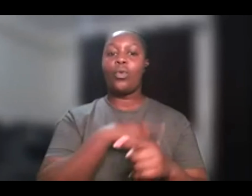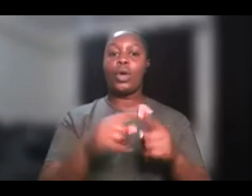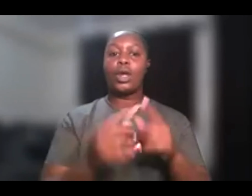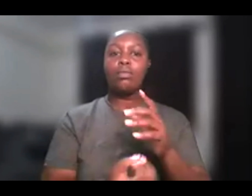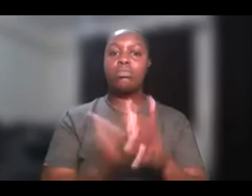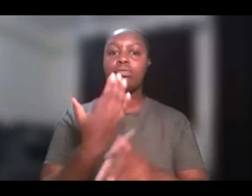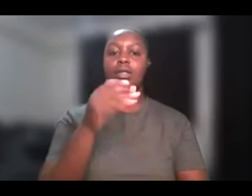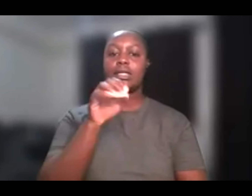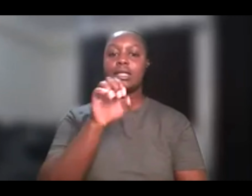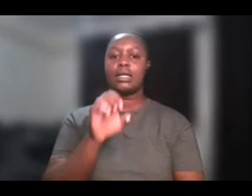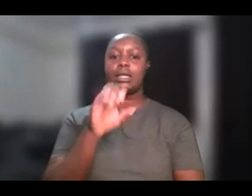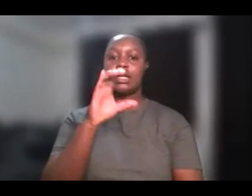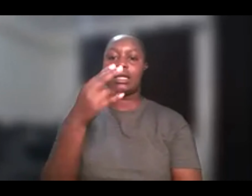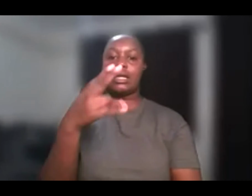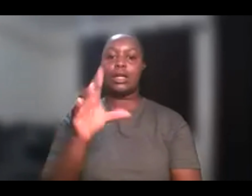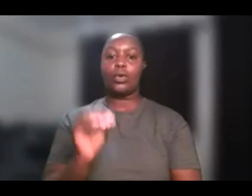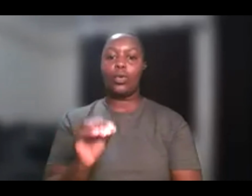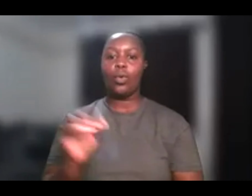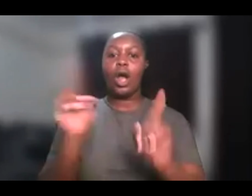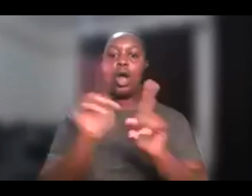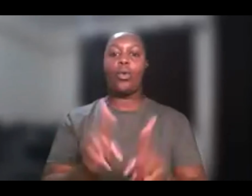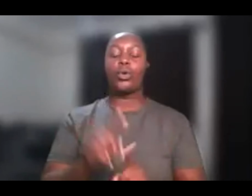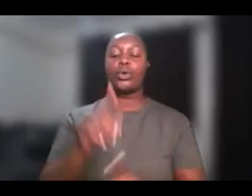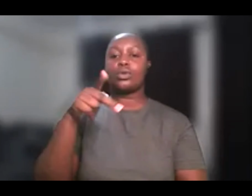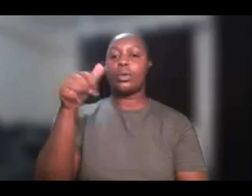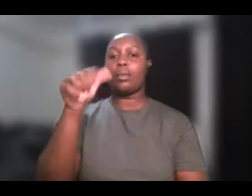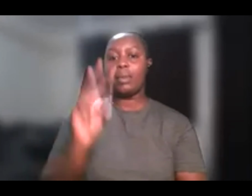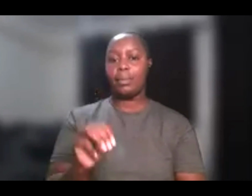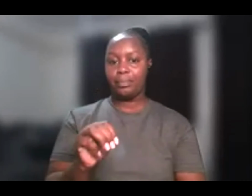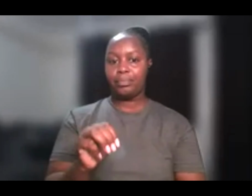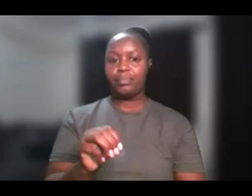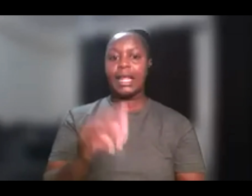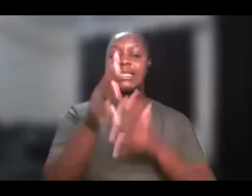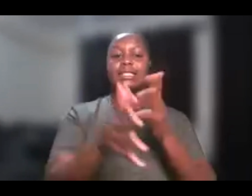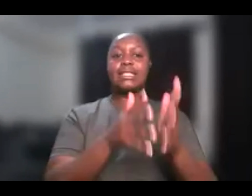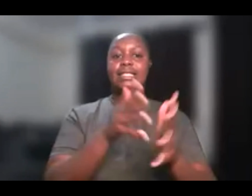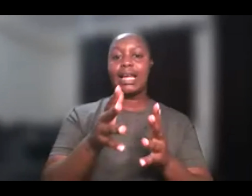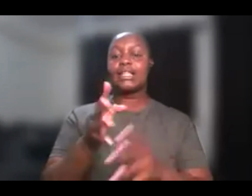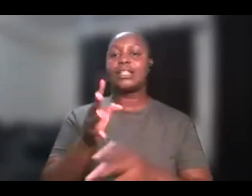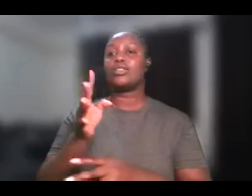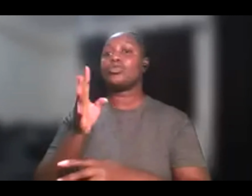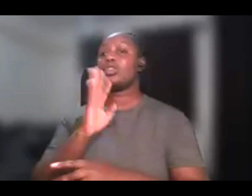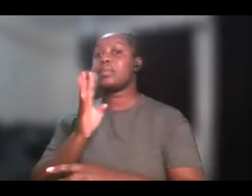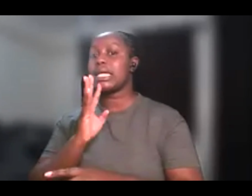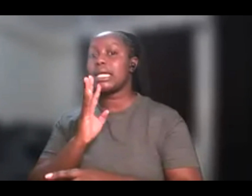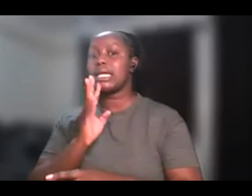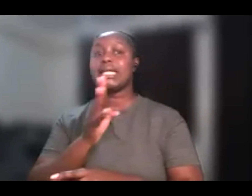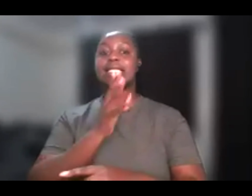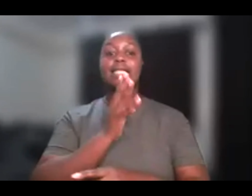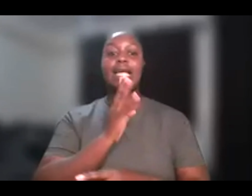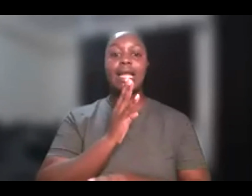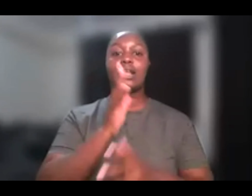PAM, basically sign to speech and speech to sign bidirectionally. We have in the pipeline to release Echo 1.1 and